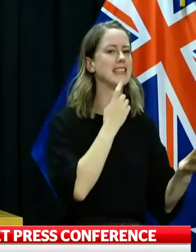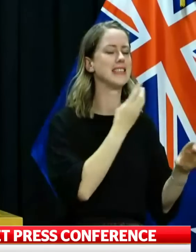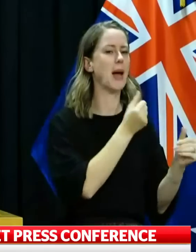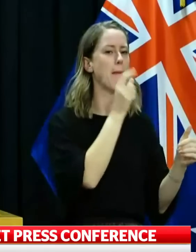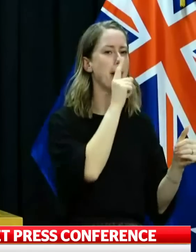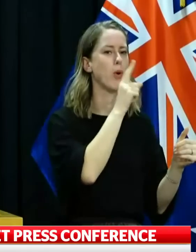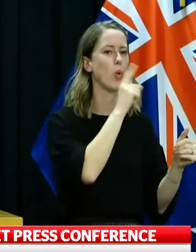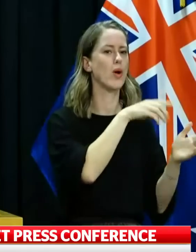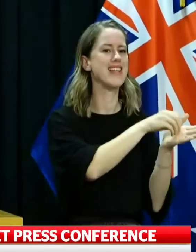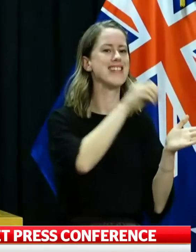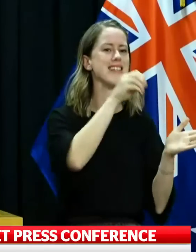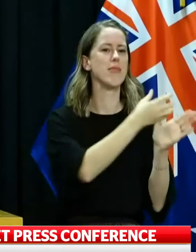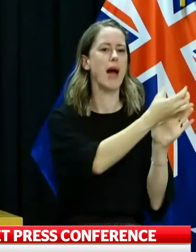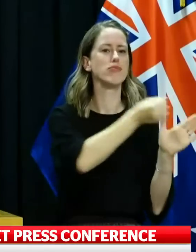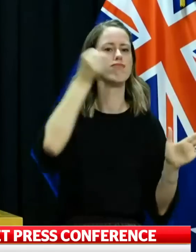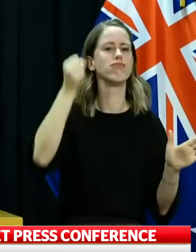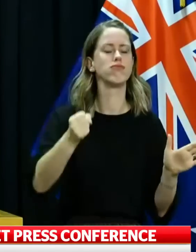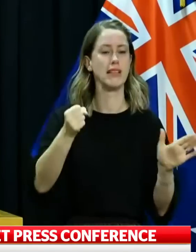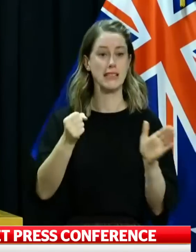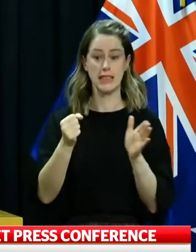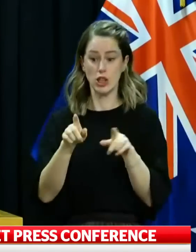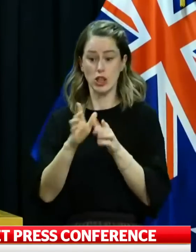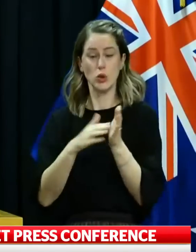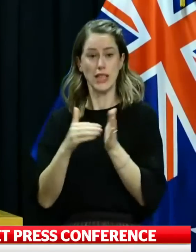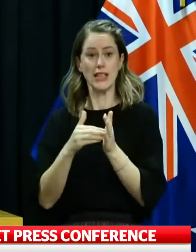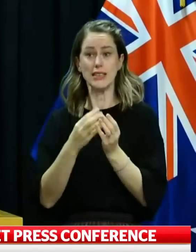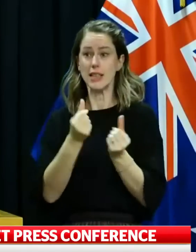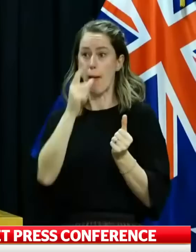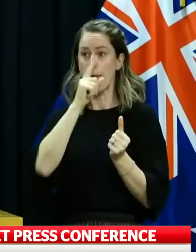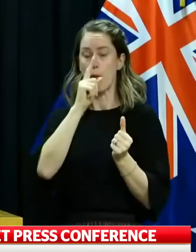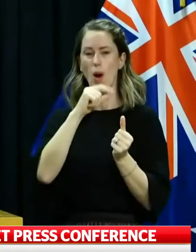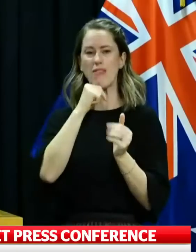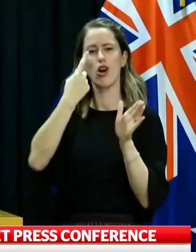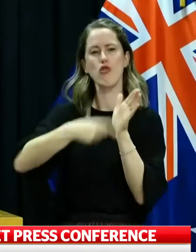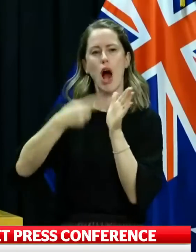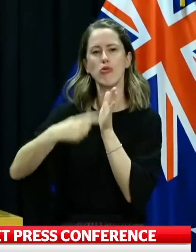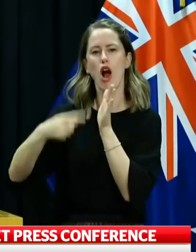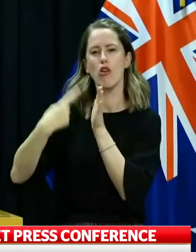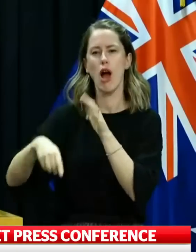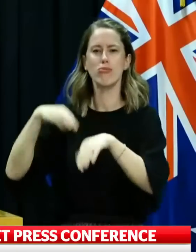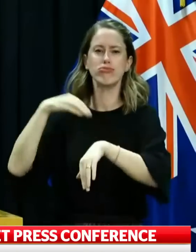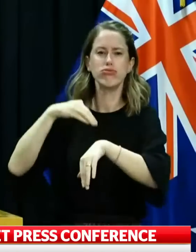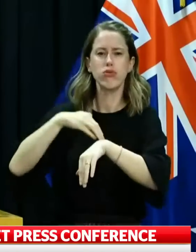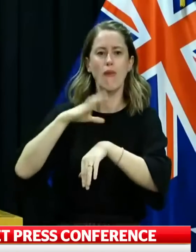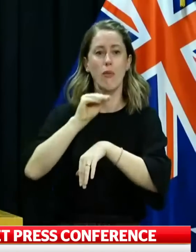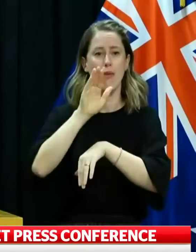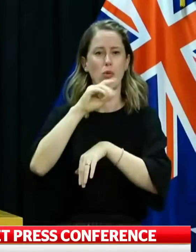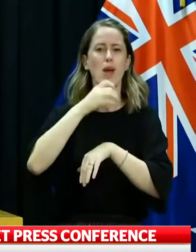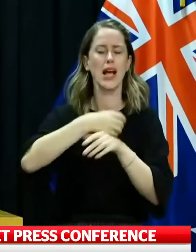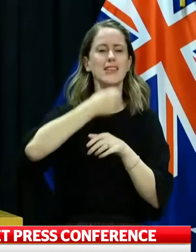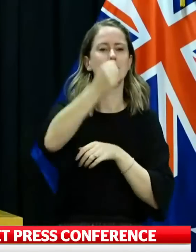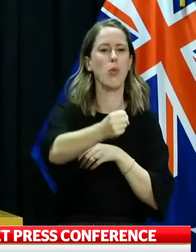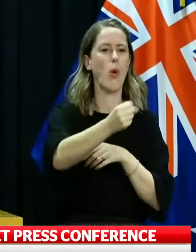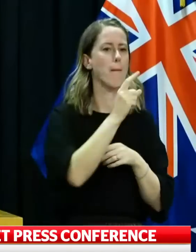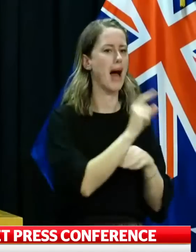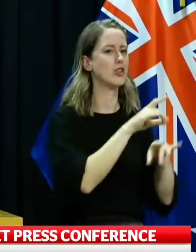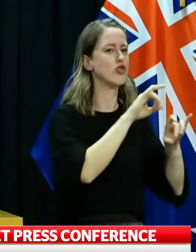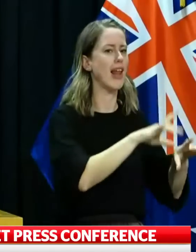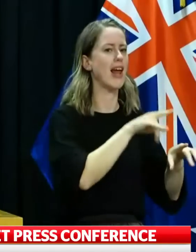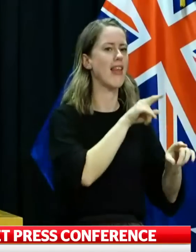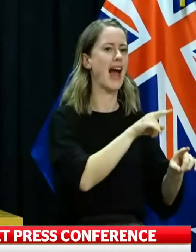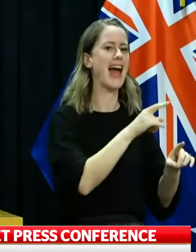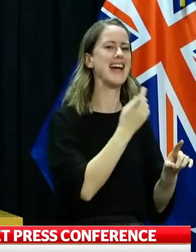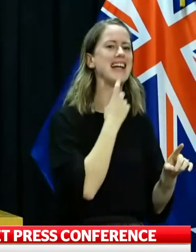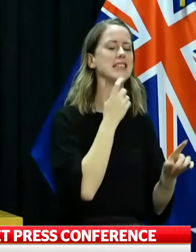Zealand has a deportation policy. Our concern has been we have seen some of the really extreme examples, those who